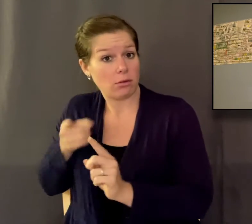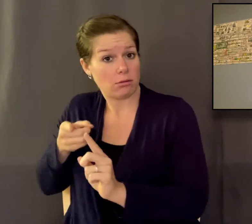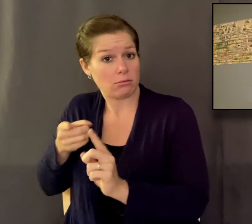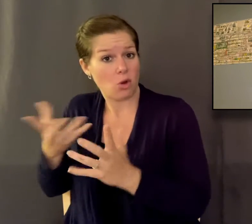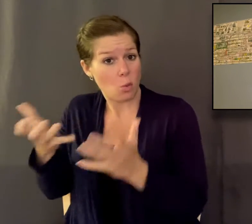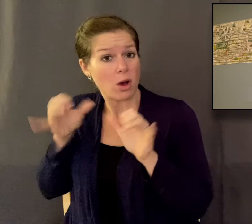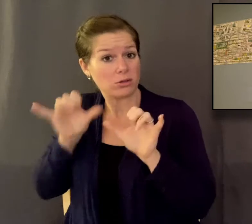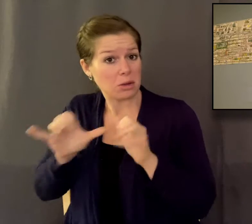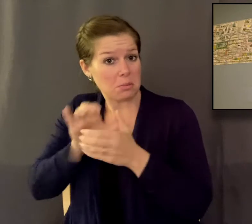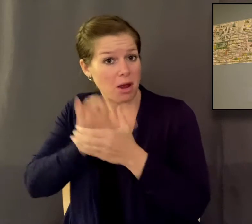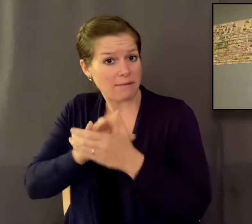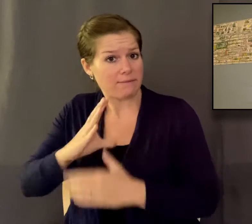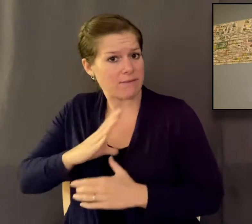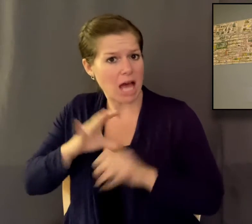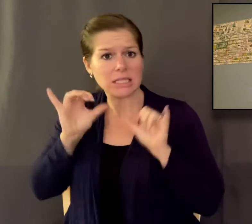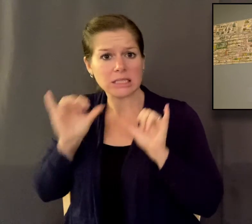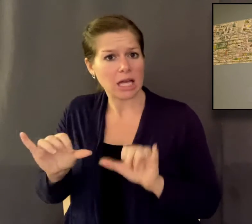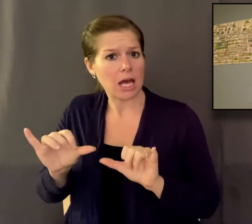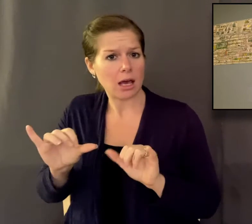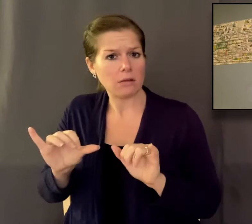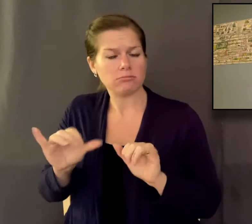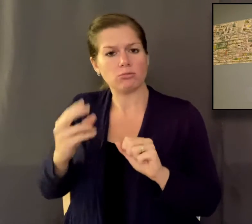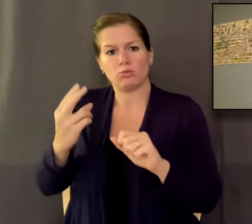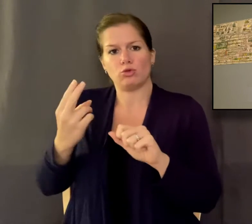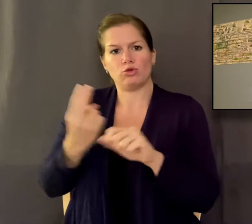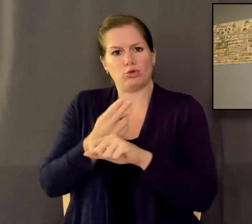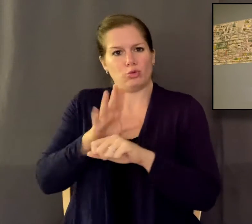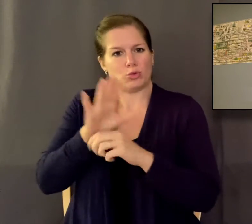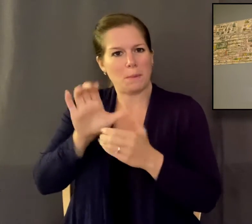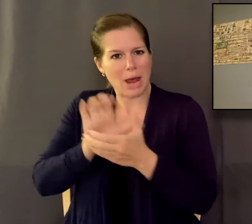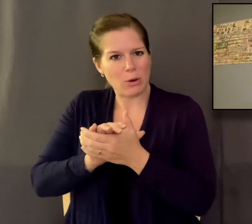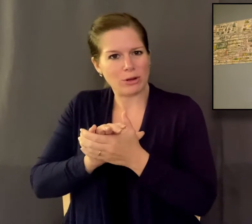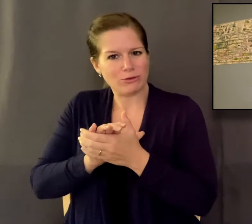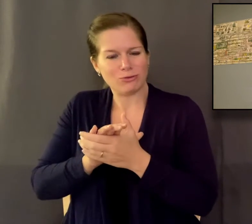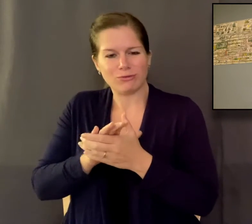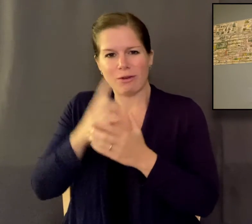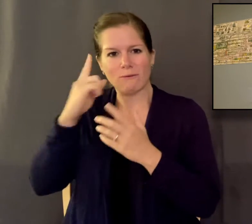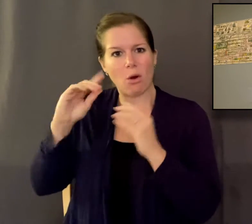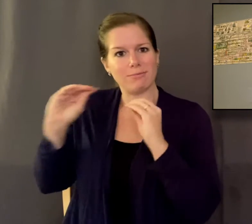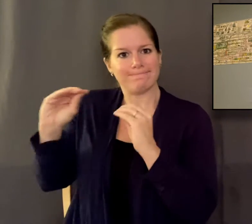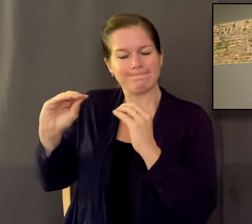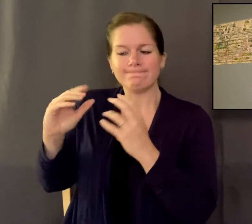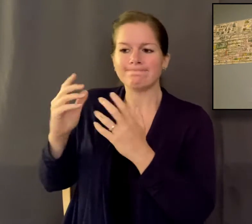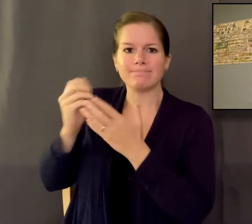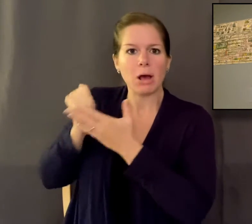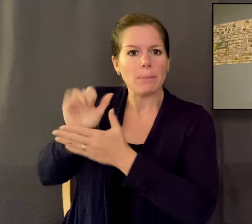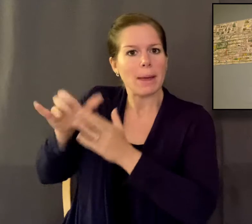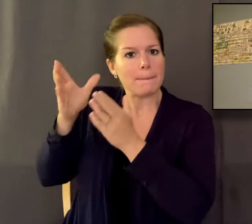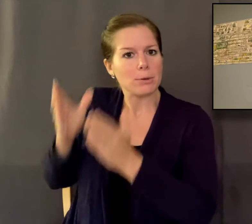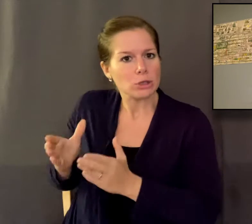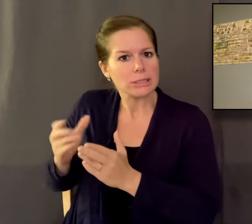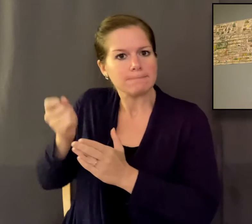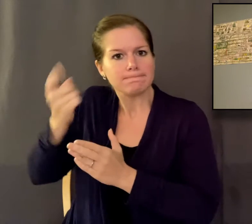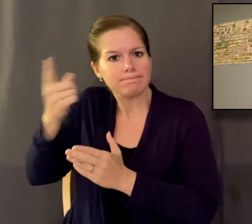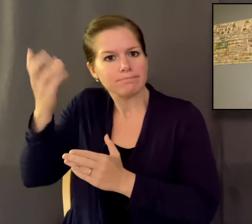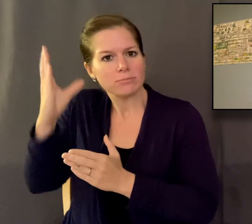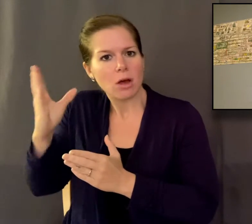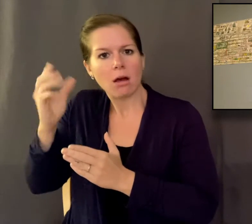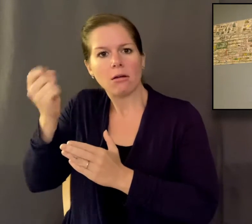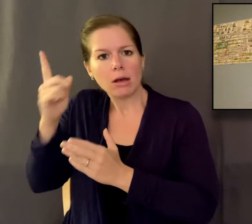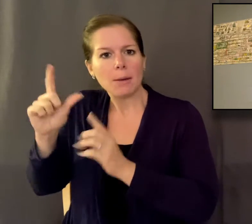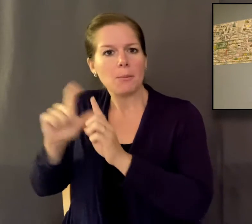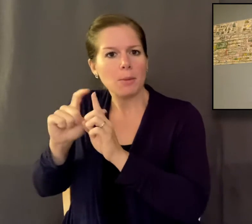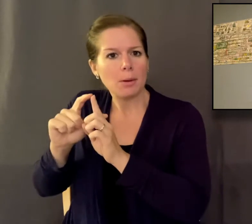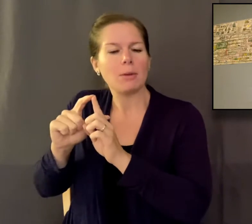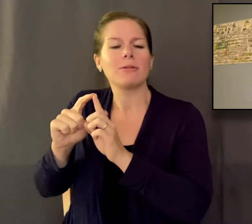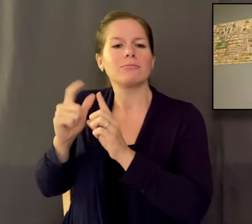stay married. Use your marriage as a witness to the gospel for that person. But if they decide to leave, then you're free